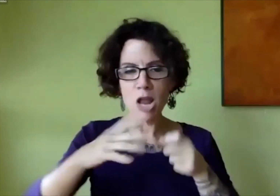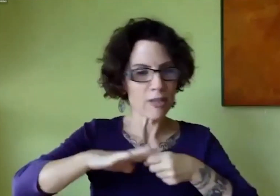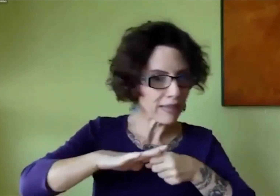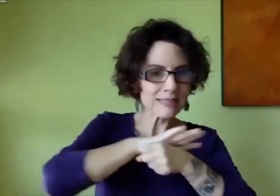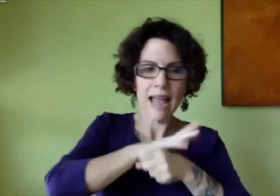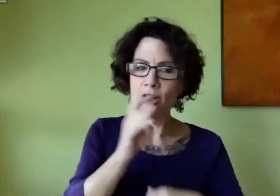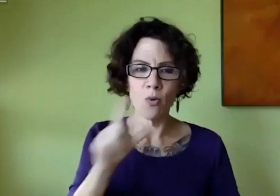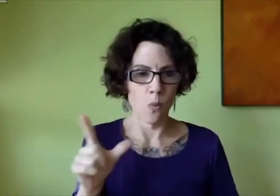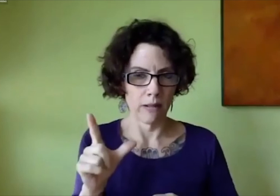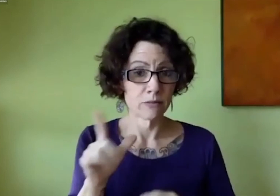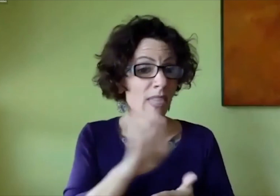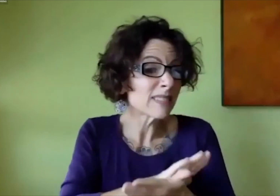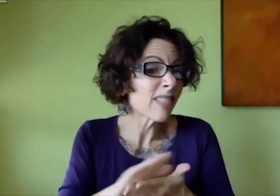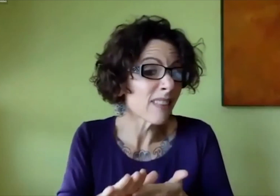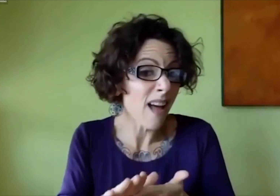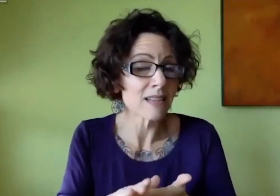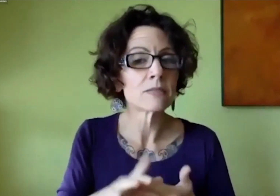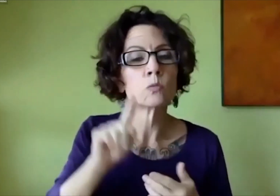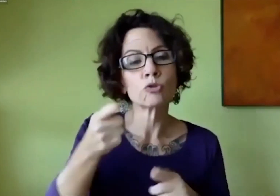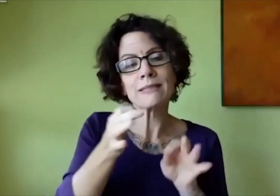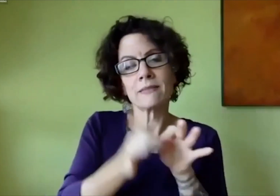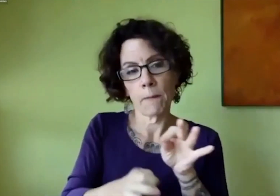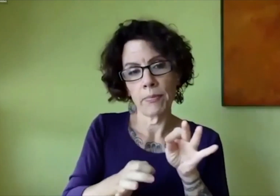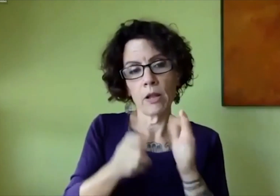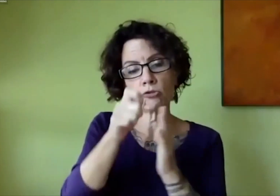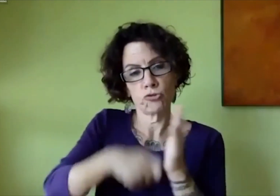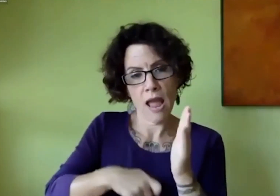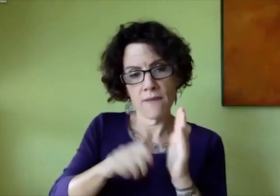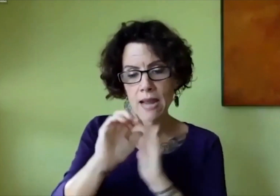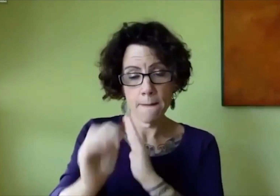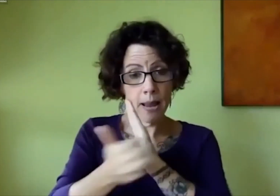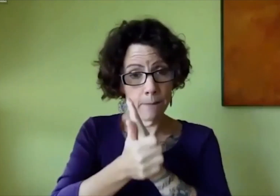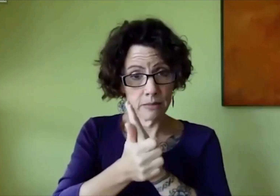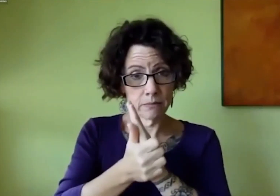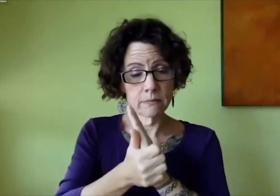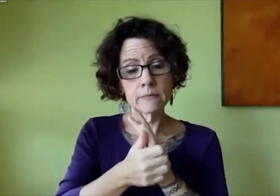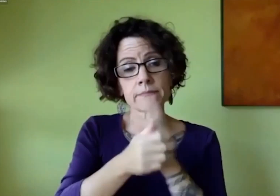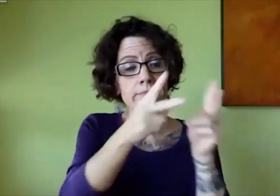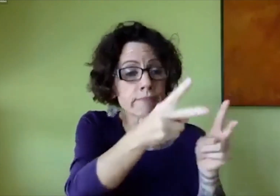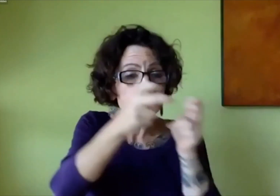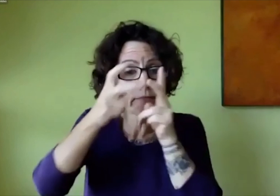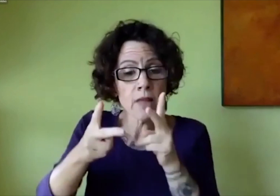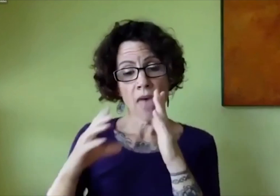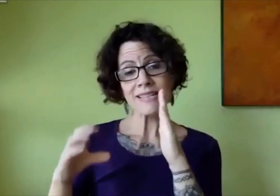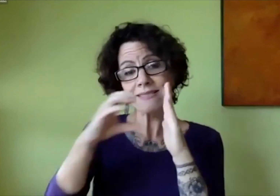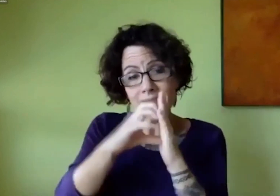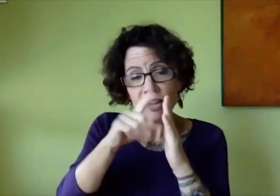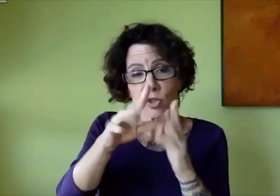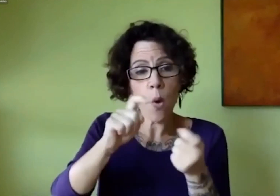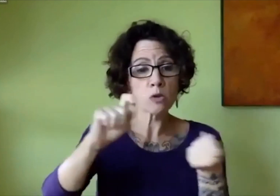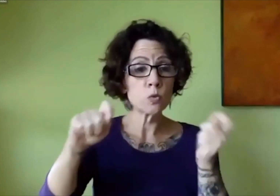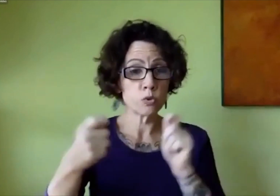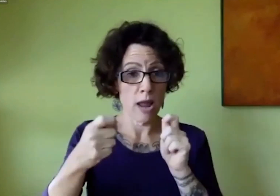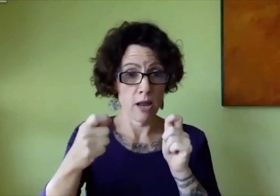to change the entire will. That's one nice thing. You can write an amendment and attach